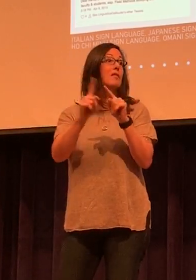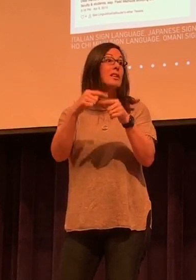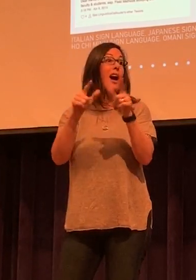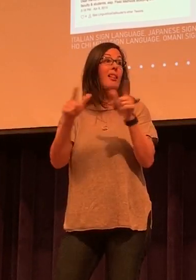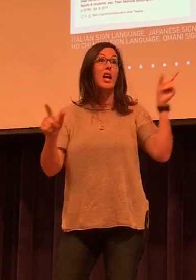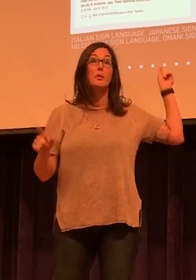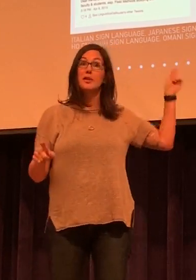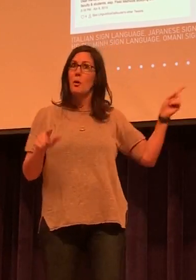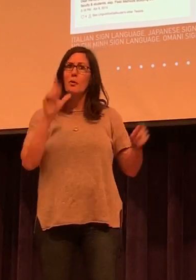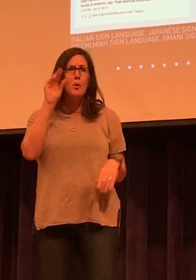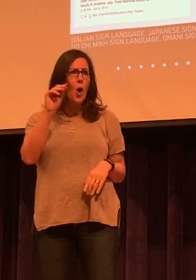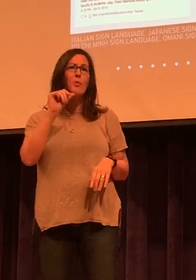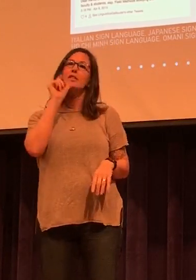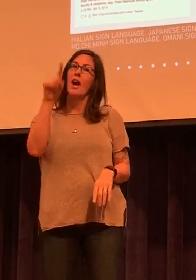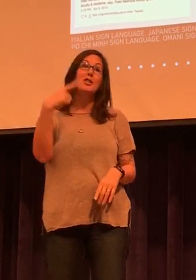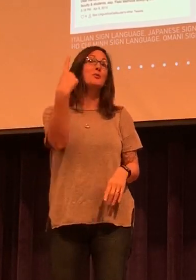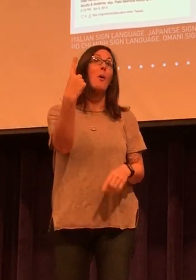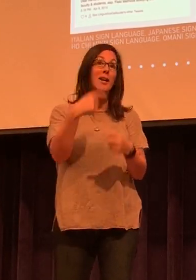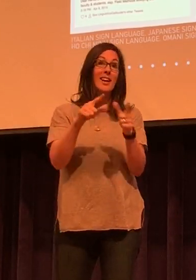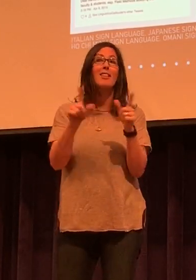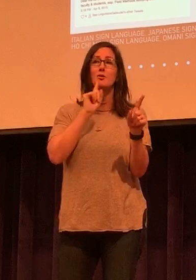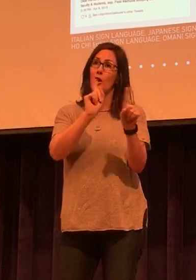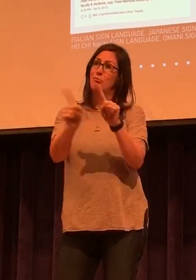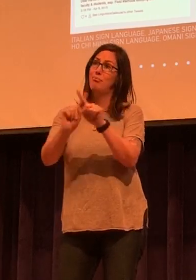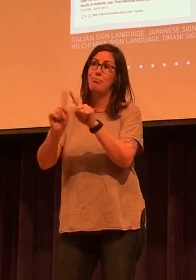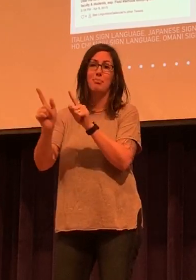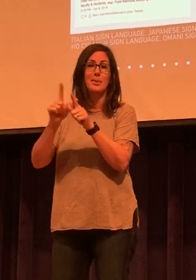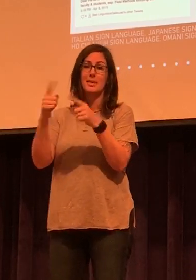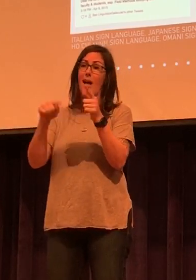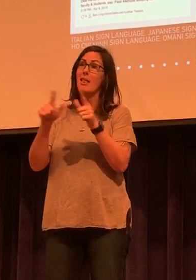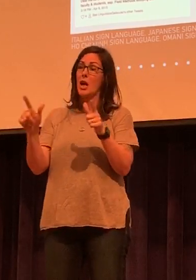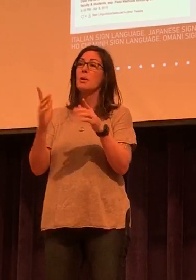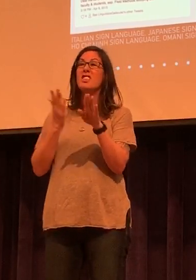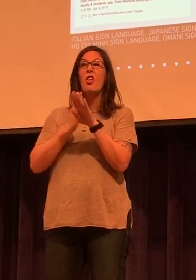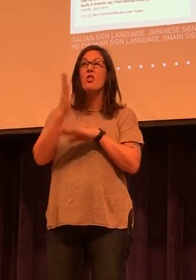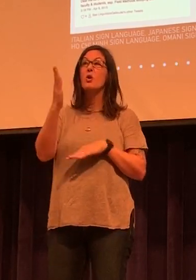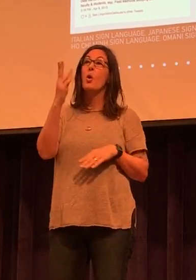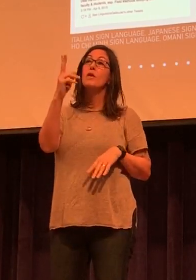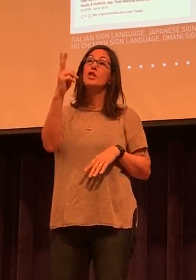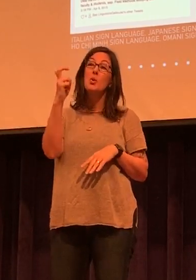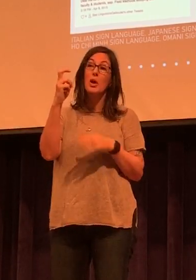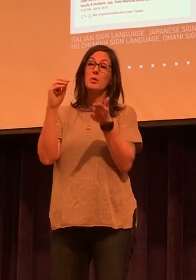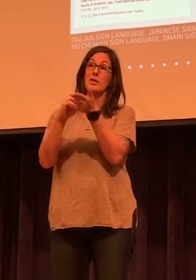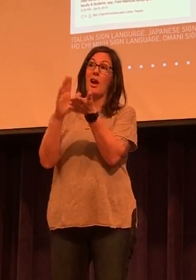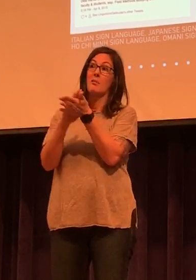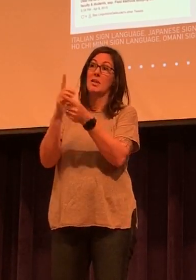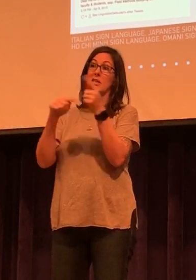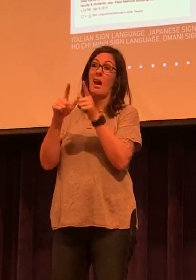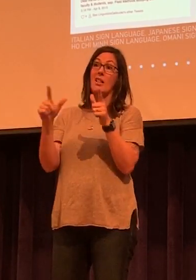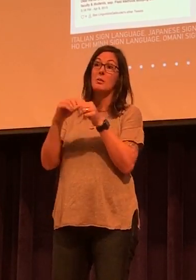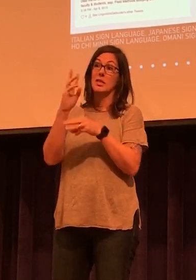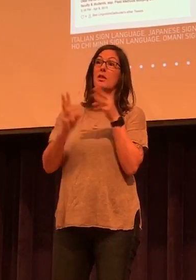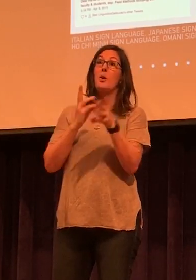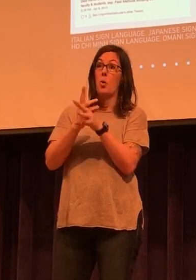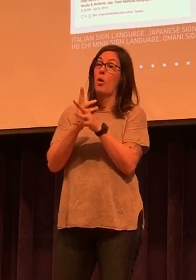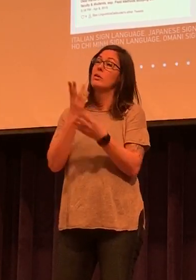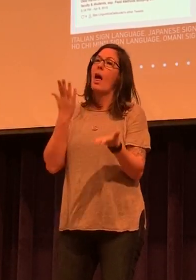methods. I've taught field methods for researching a number of sign languages. So in case you didn't already know, sign language is not universal.